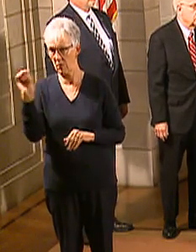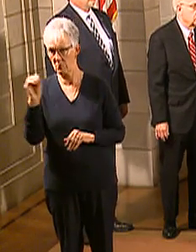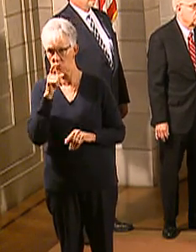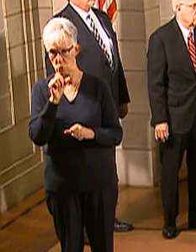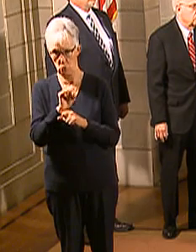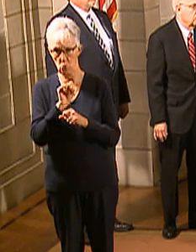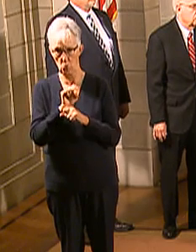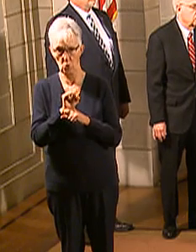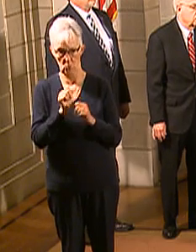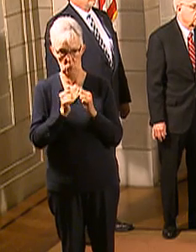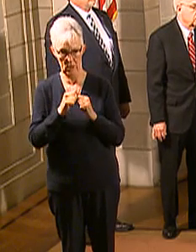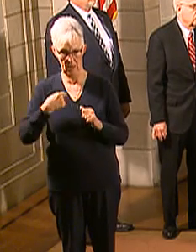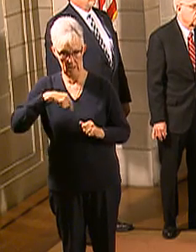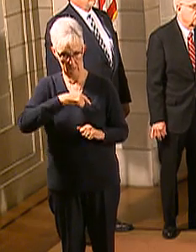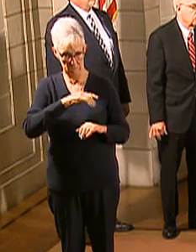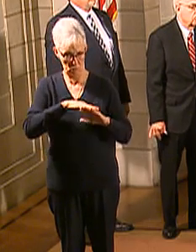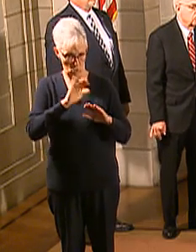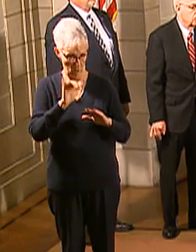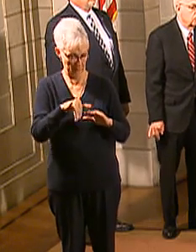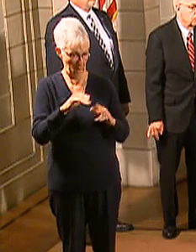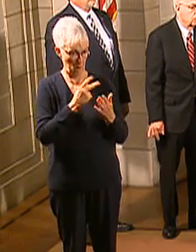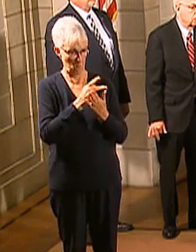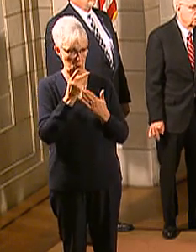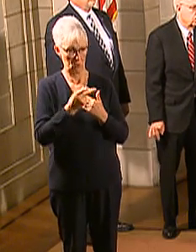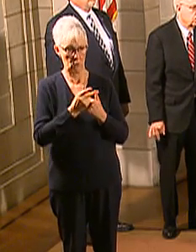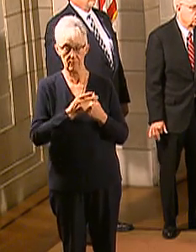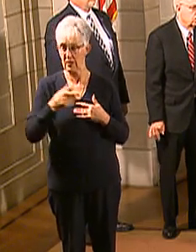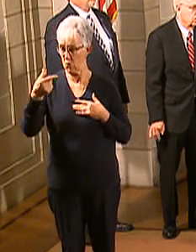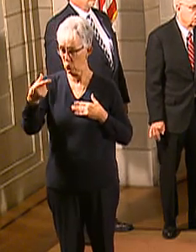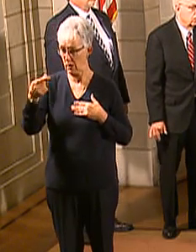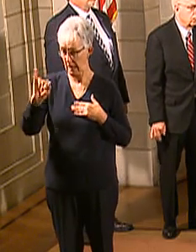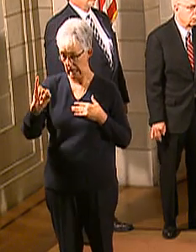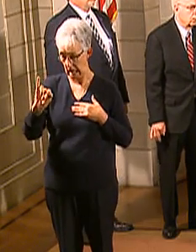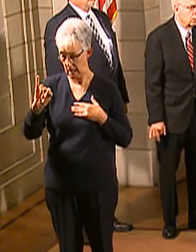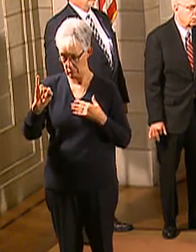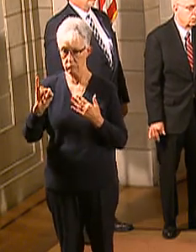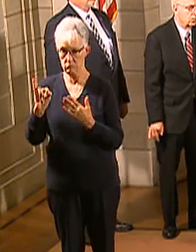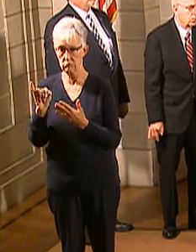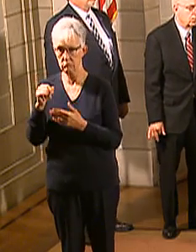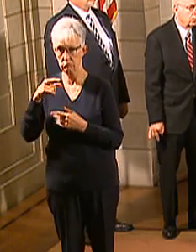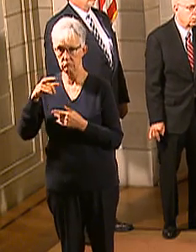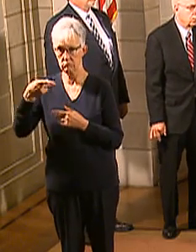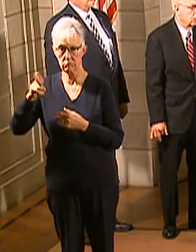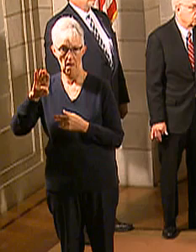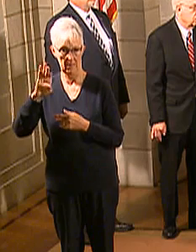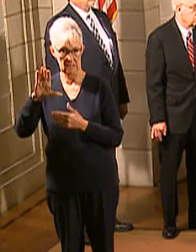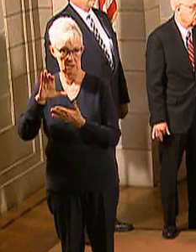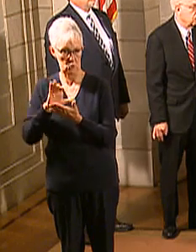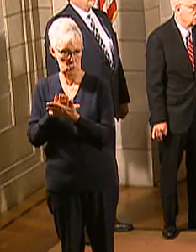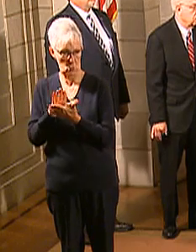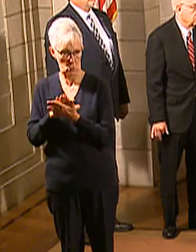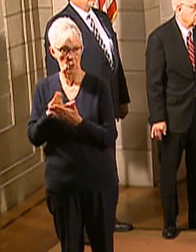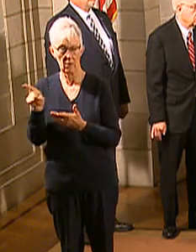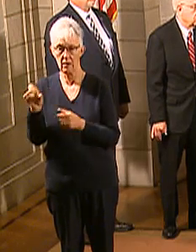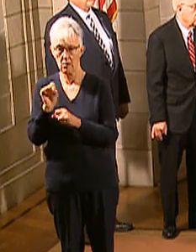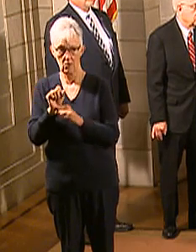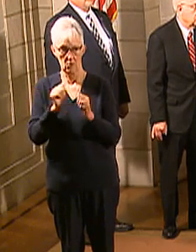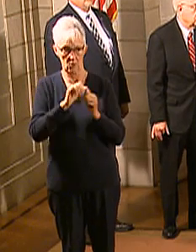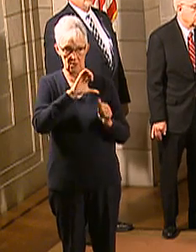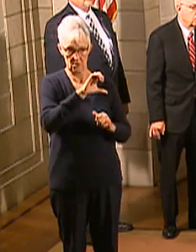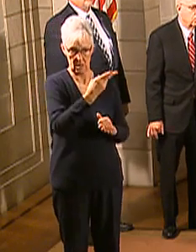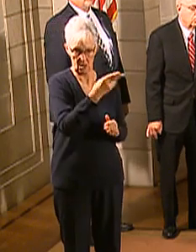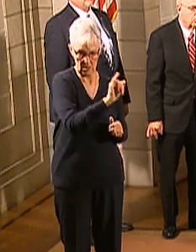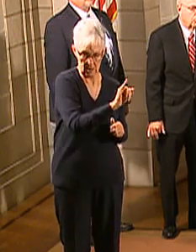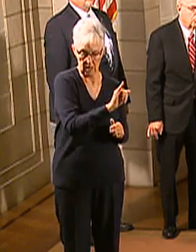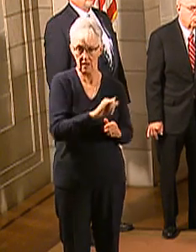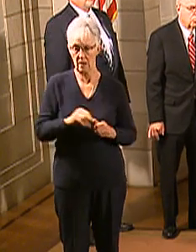where Grand Island Public Schools worked with CNH to be able to establish their youth registered apprenticeship program